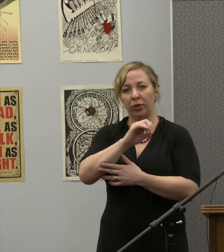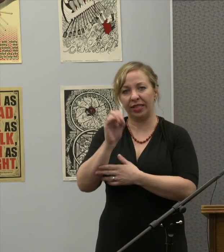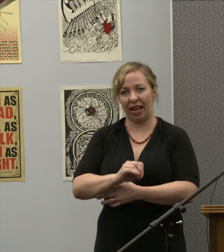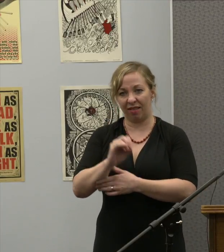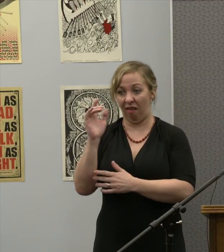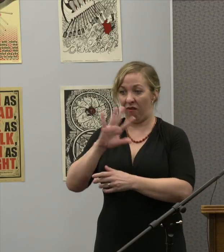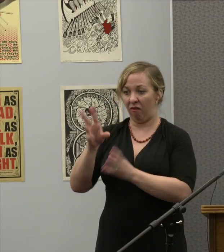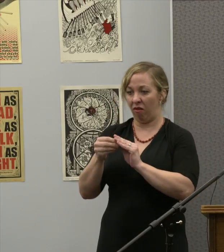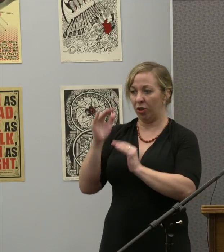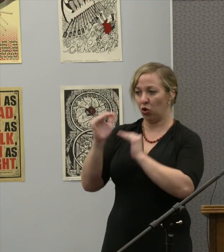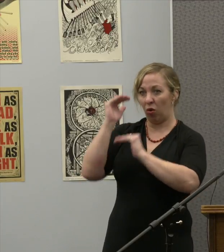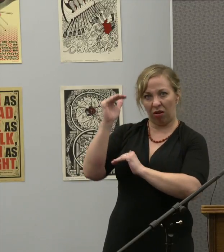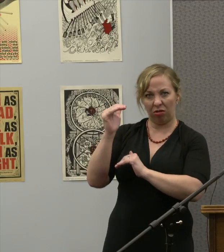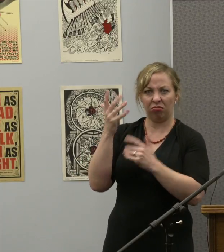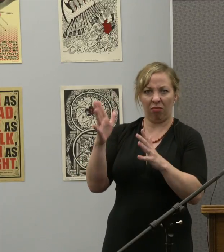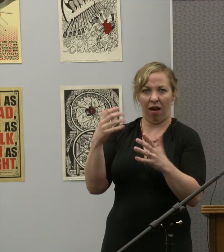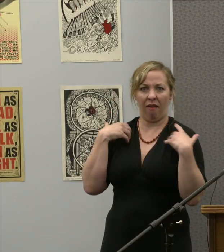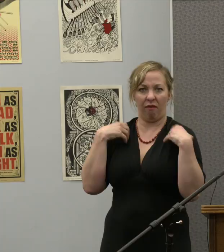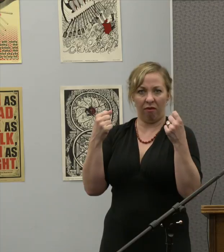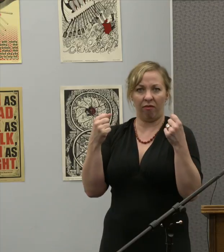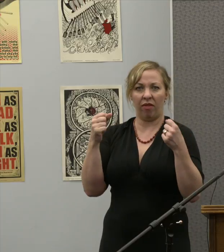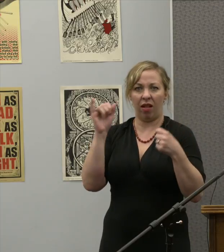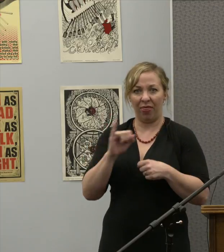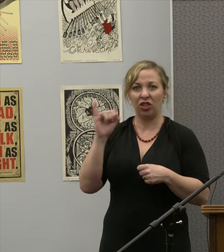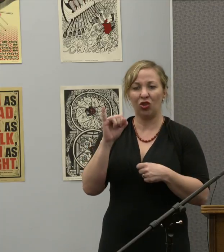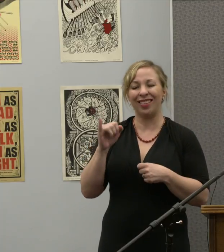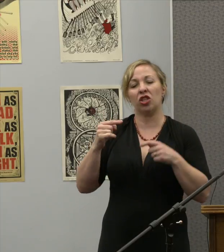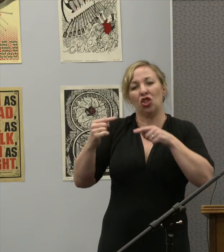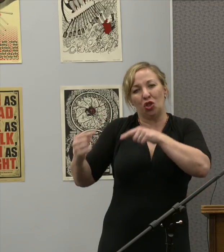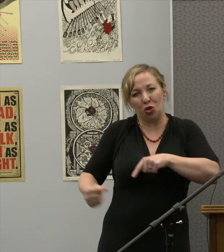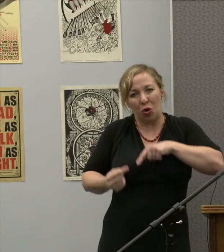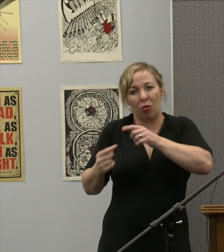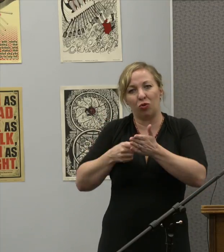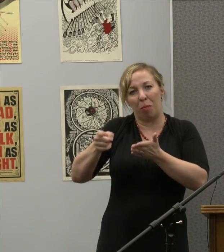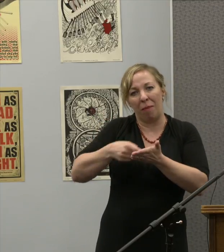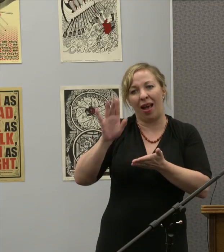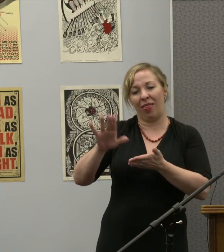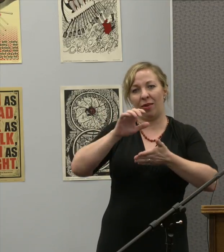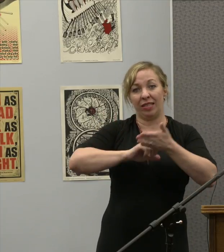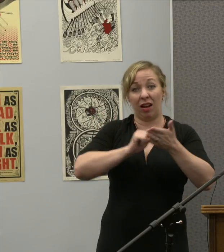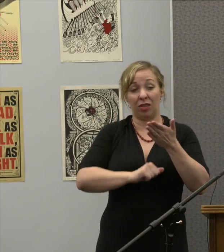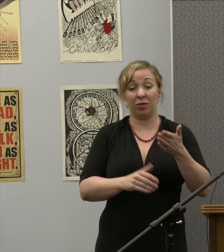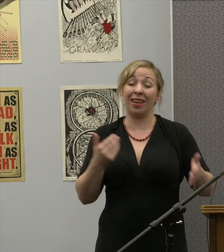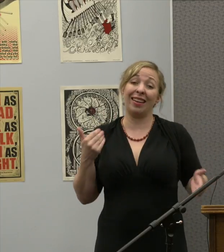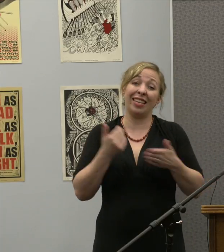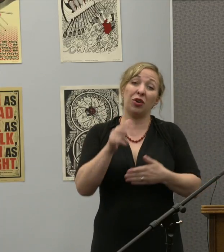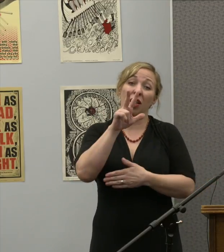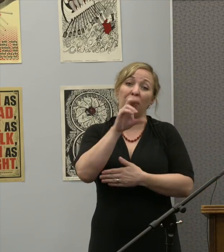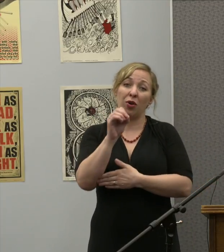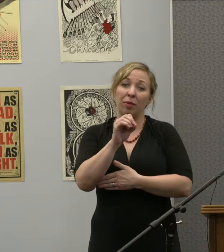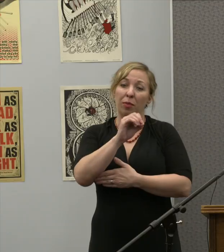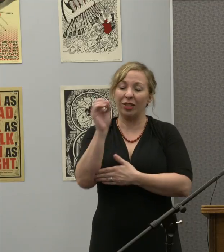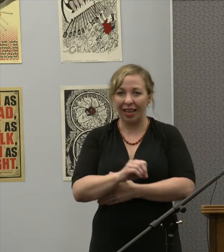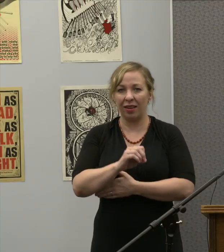of adults with health insurance struggled to pay their deductibles. Nearly 30% had a